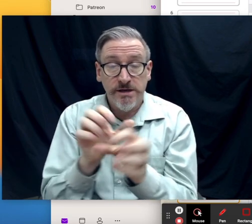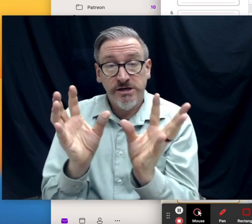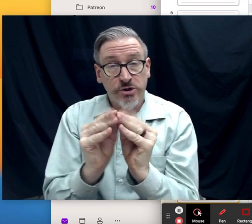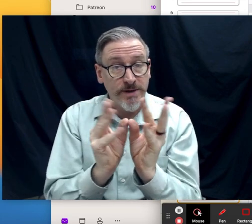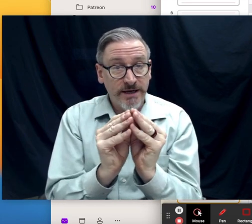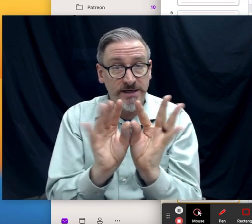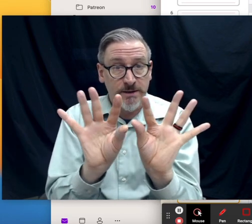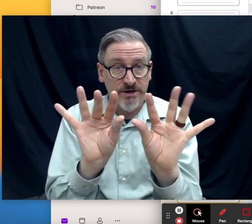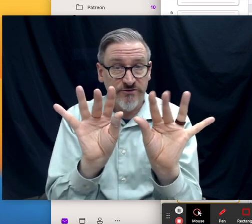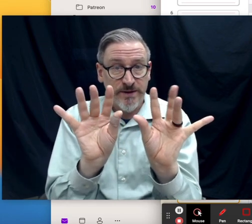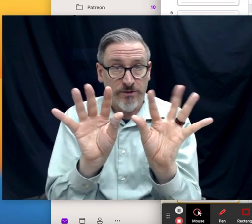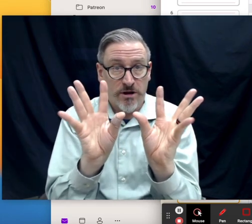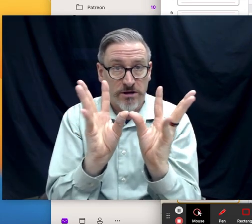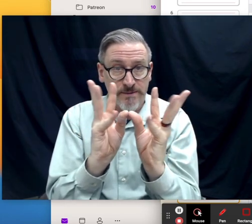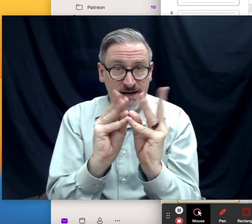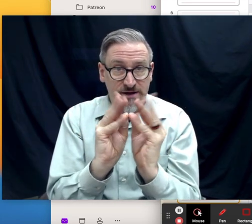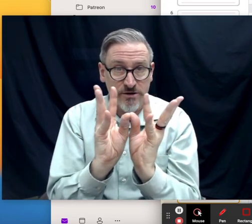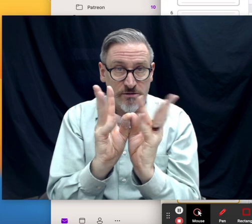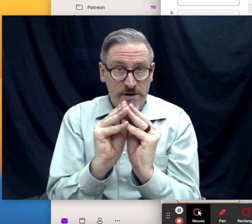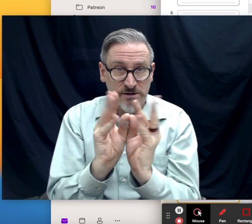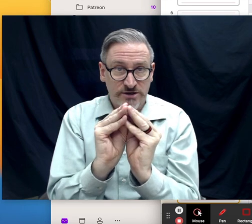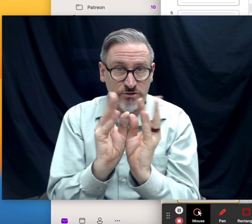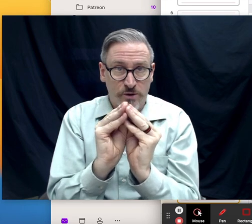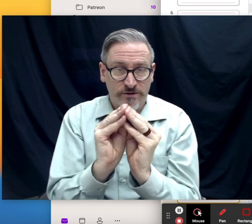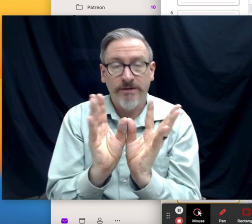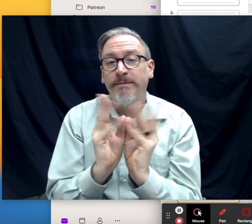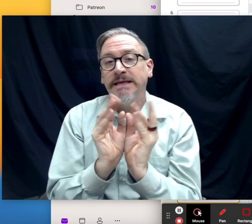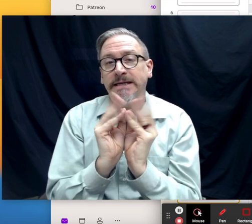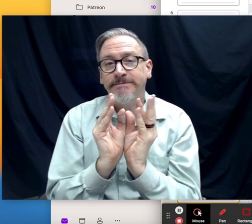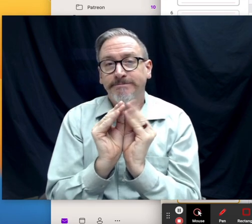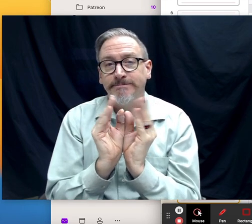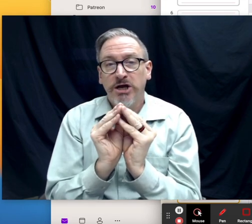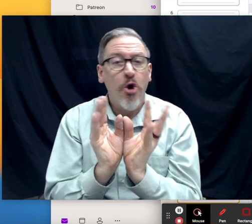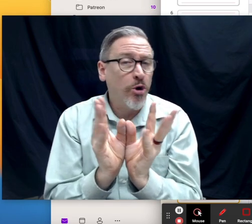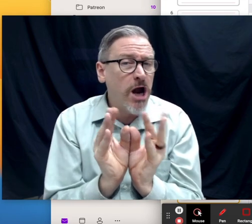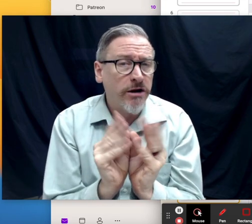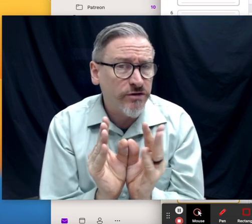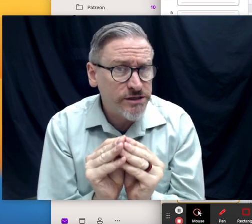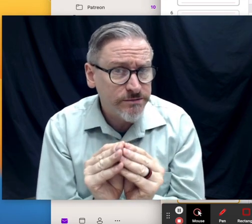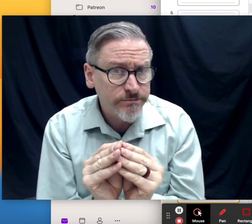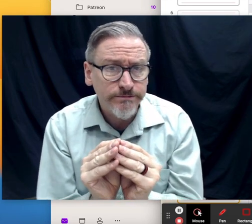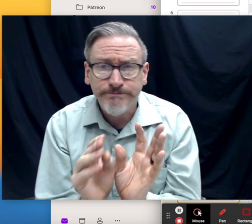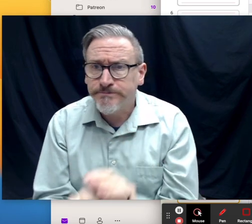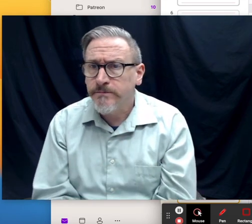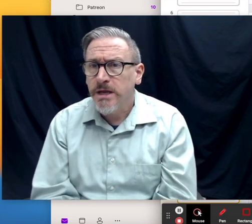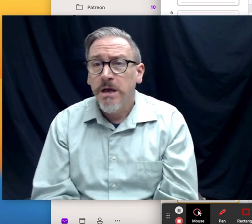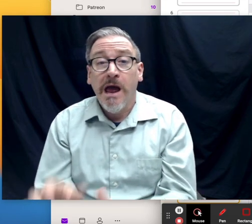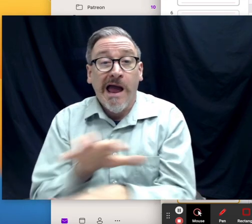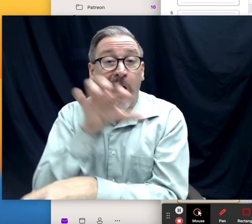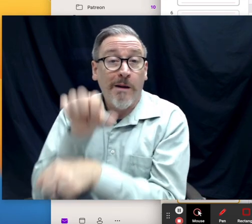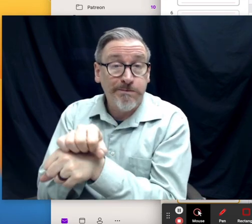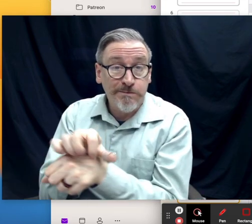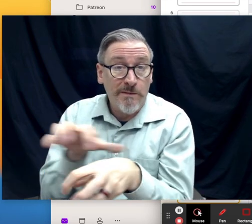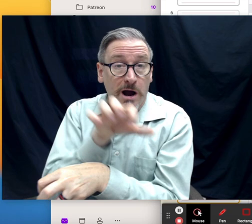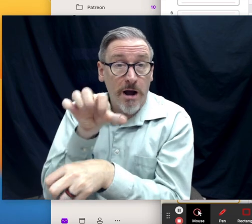appointment. So meeting is a bunch of people all coming together around a central point, right? Meeting or conference.